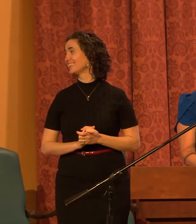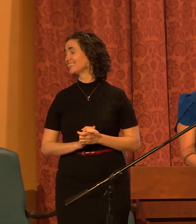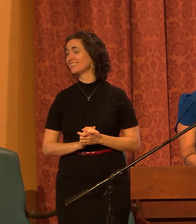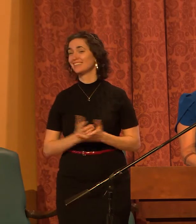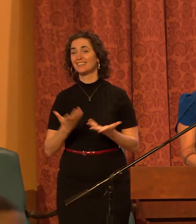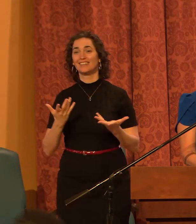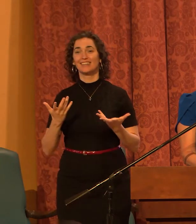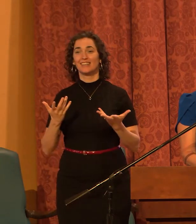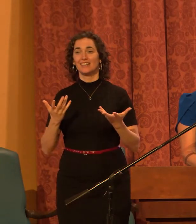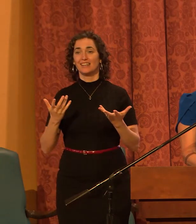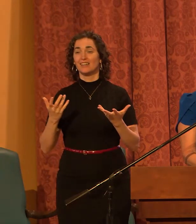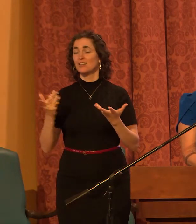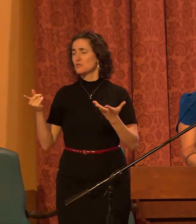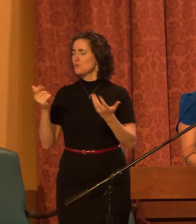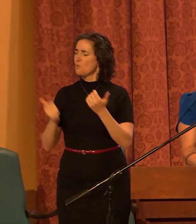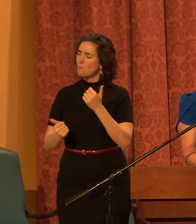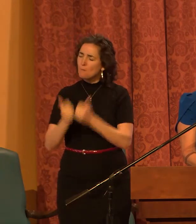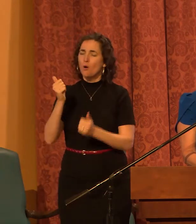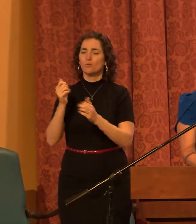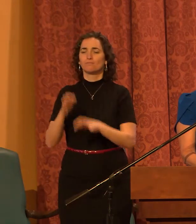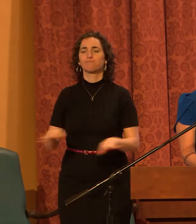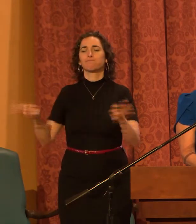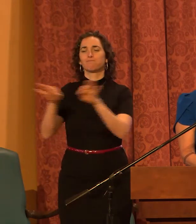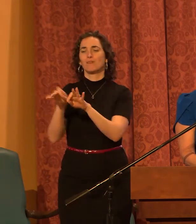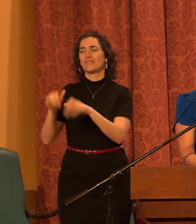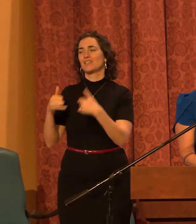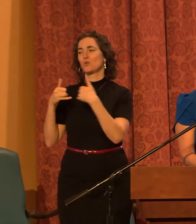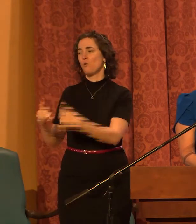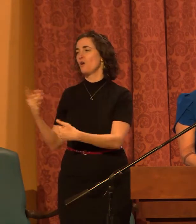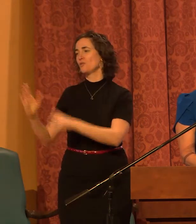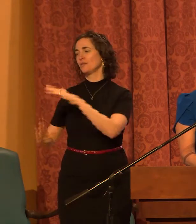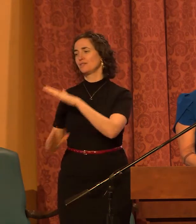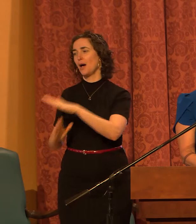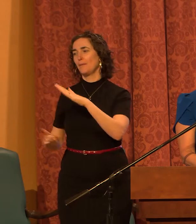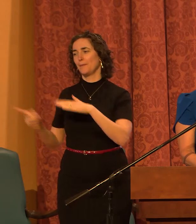I can't think of anyone more deserving of this award than you.